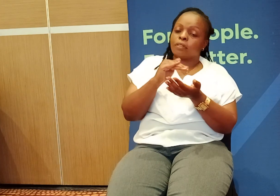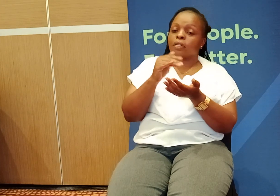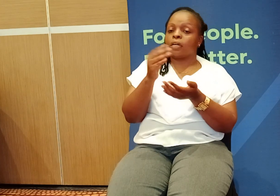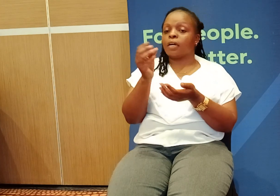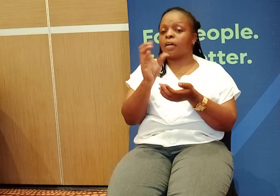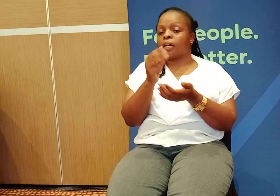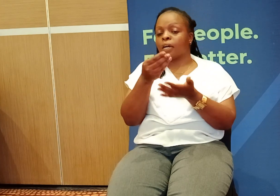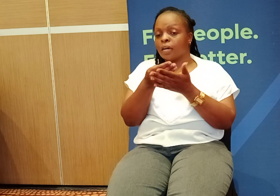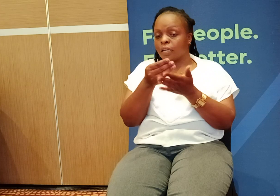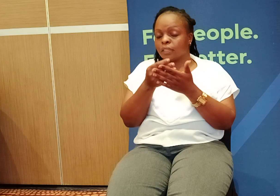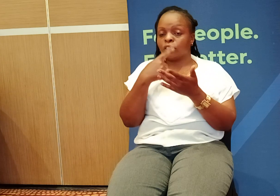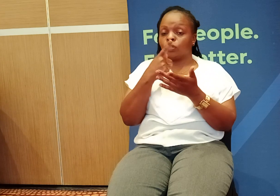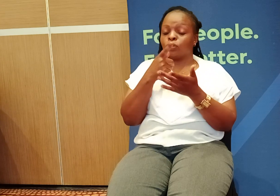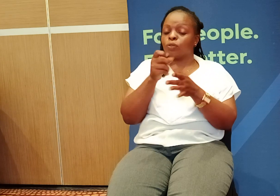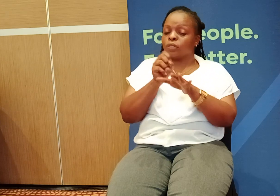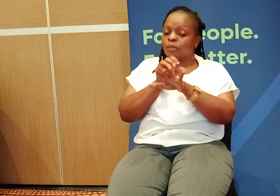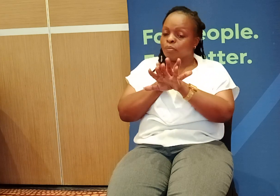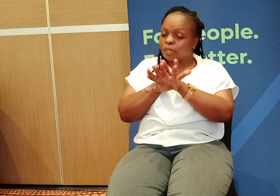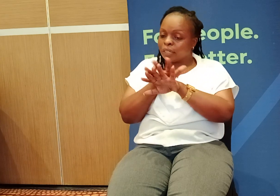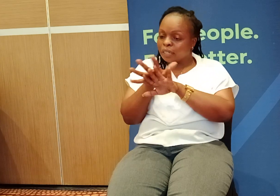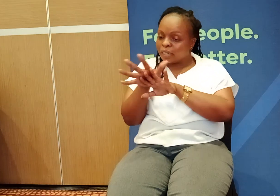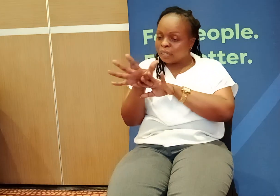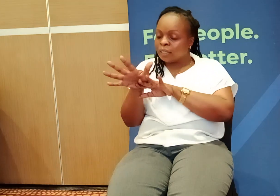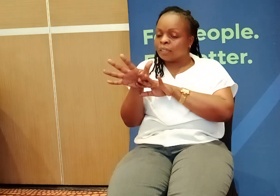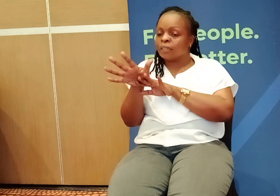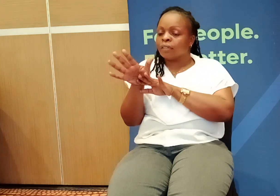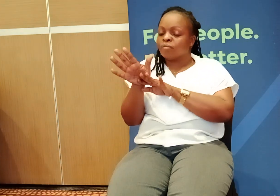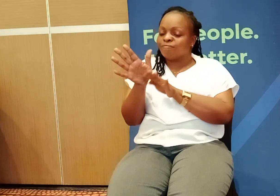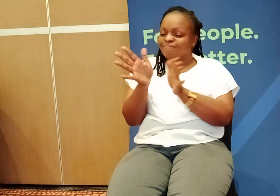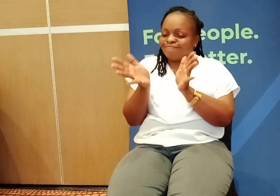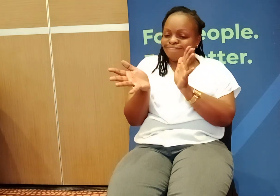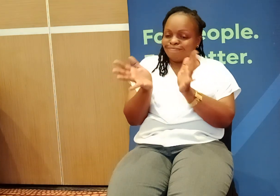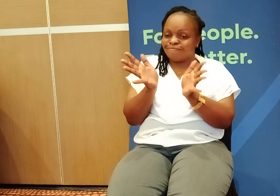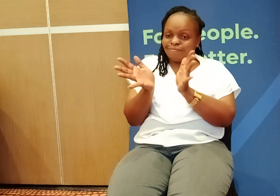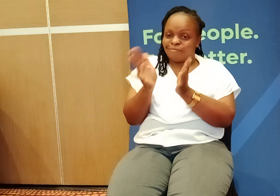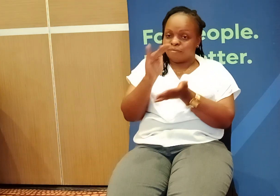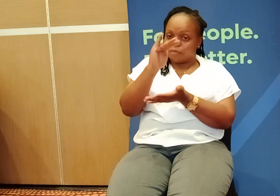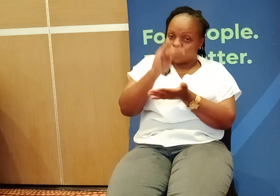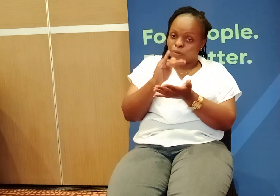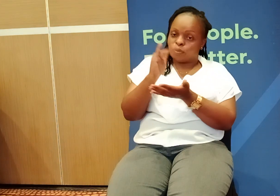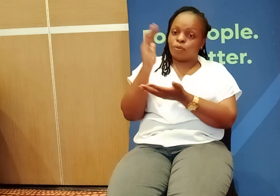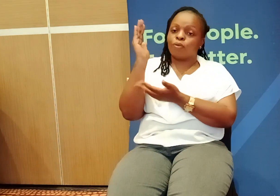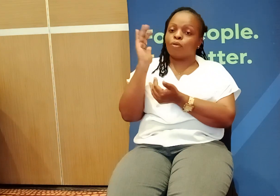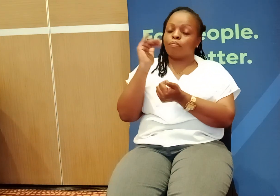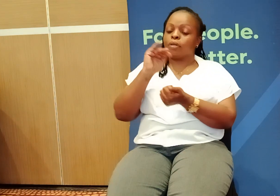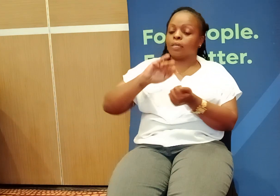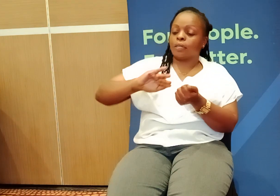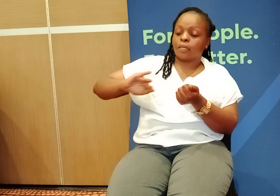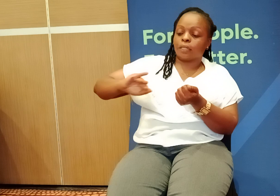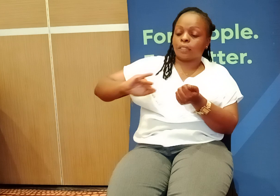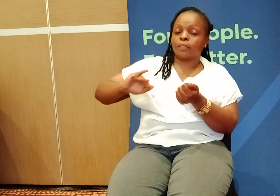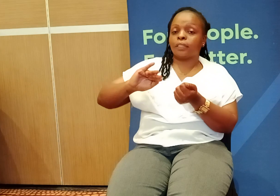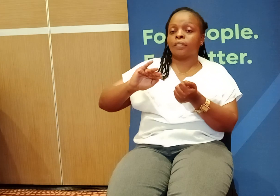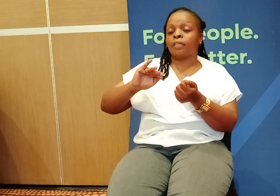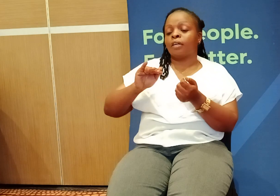our spreads were intentionally kept fairly low, hoping that the rest of the market will follow.